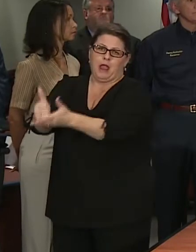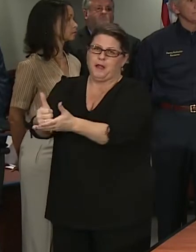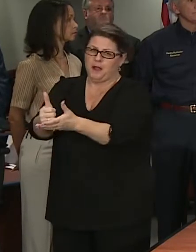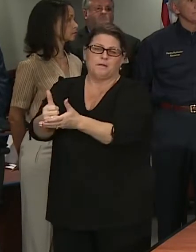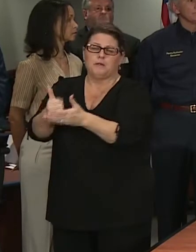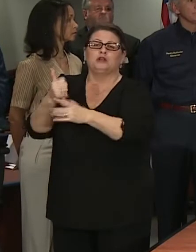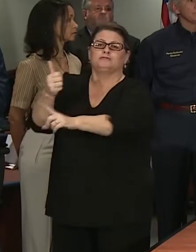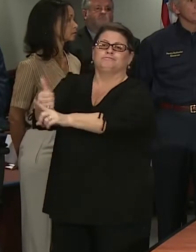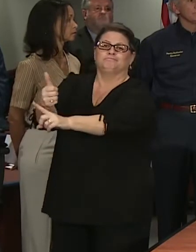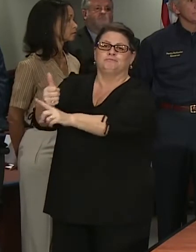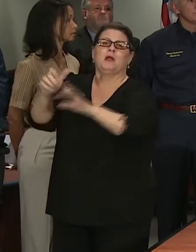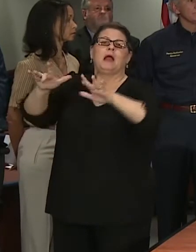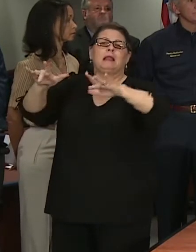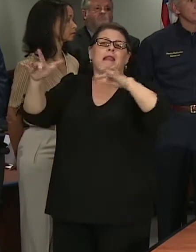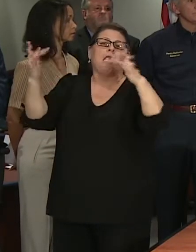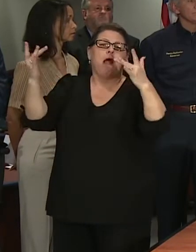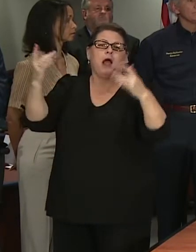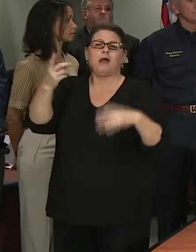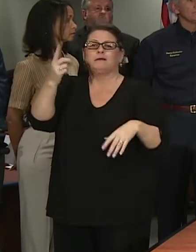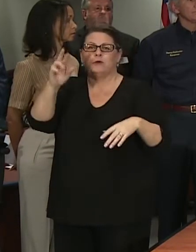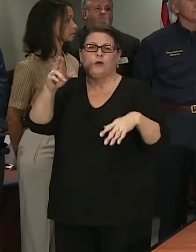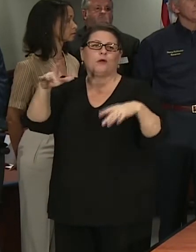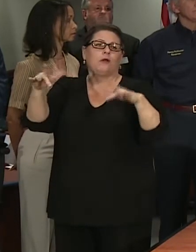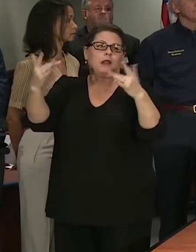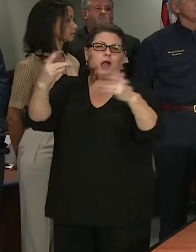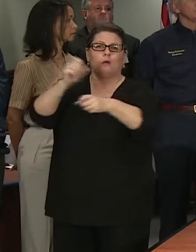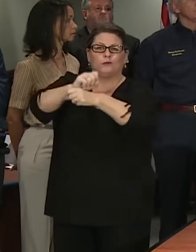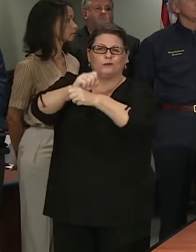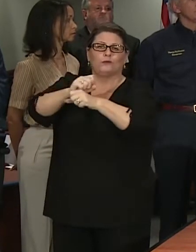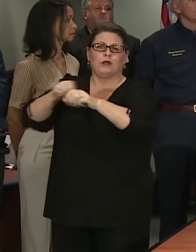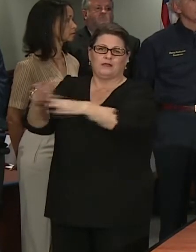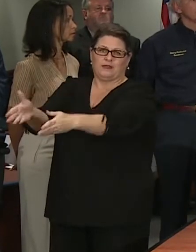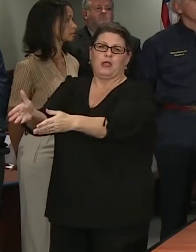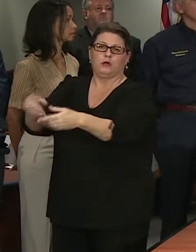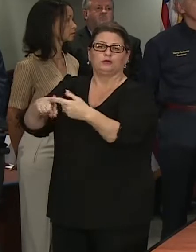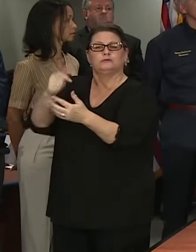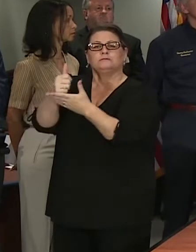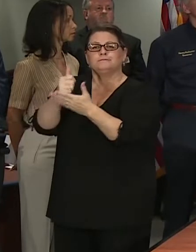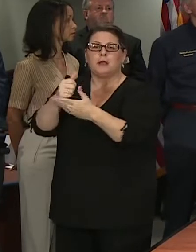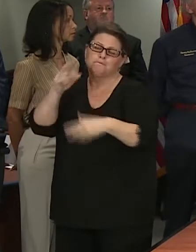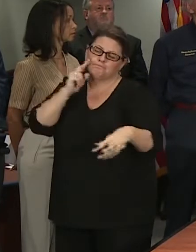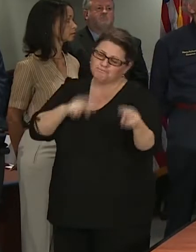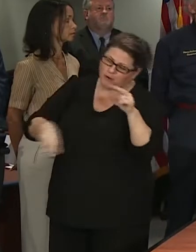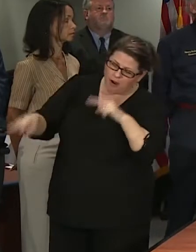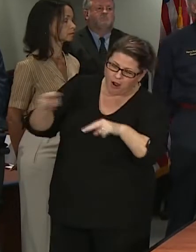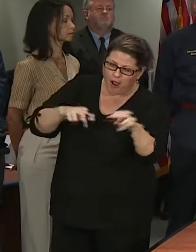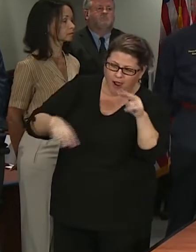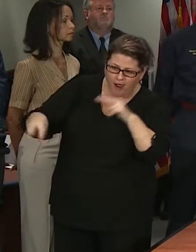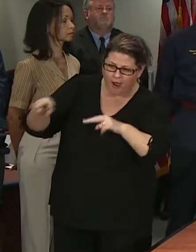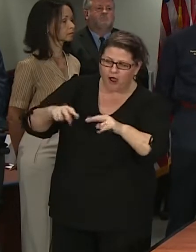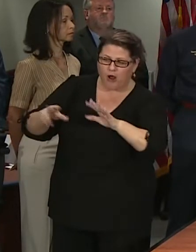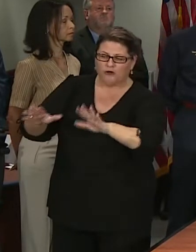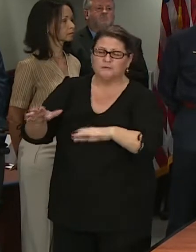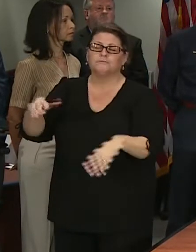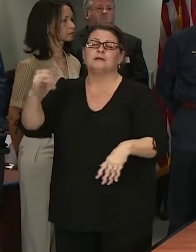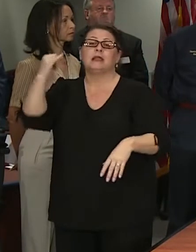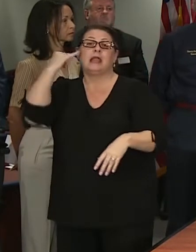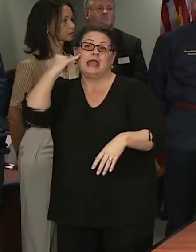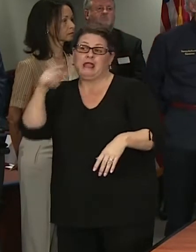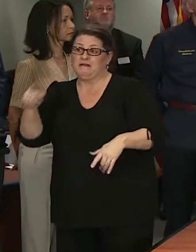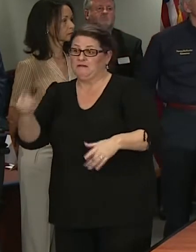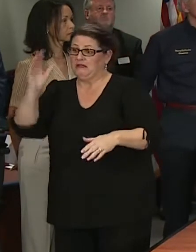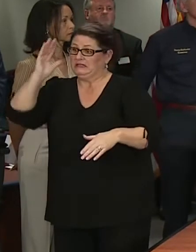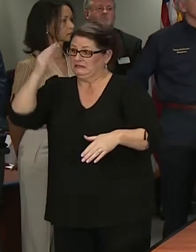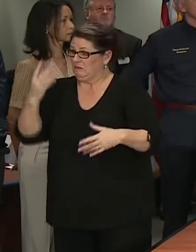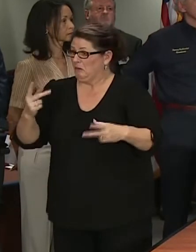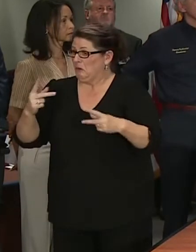will have a light medical footprint at the Tier 1 facilities to assist and to monitor those patients. Should they become worse,